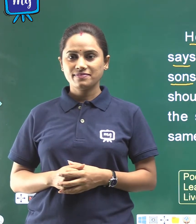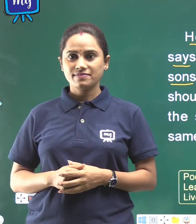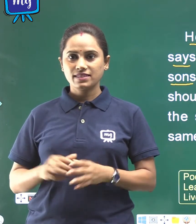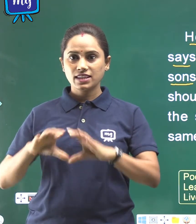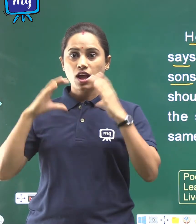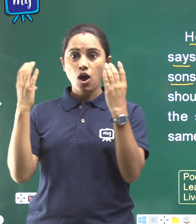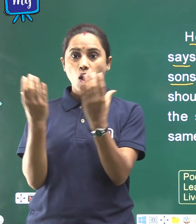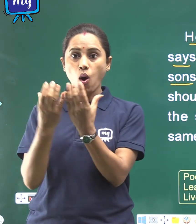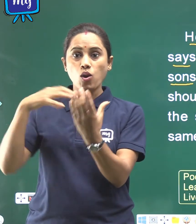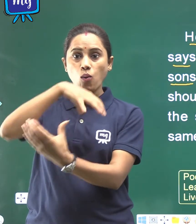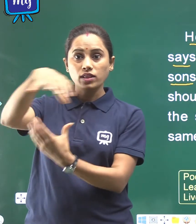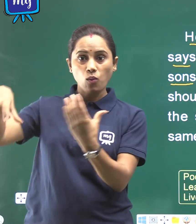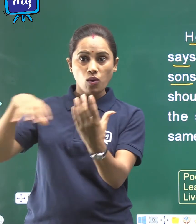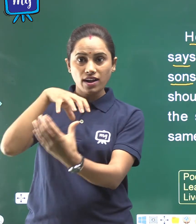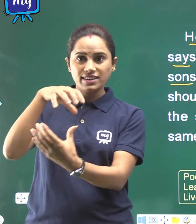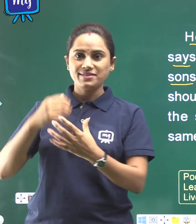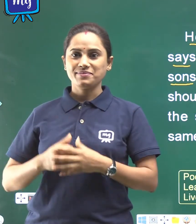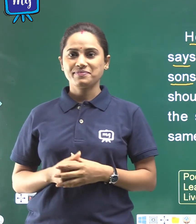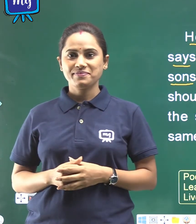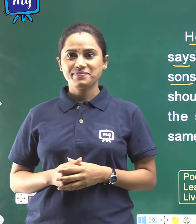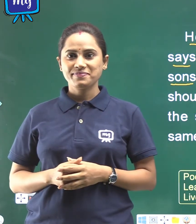all over the world